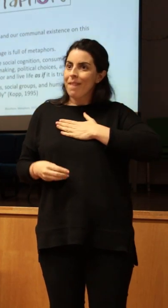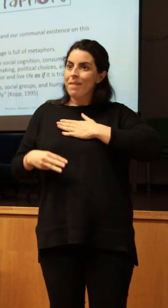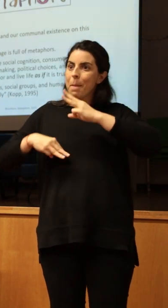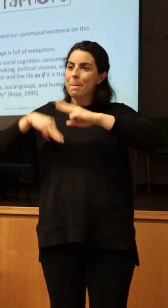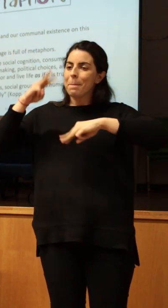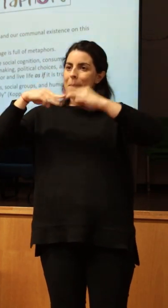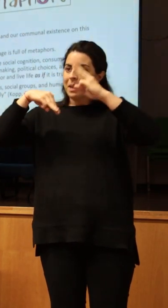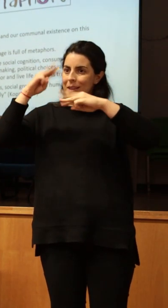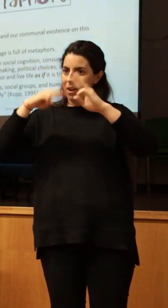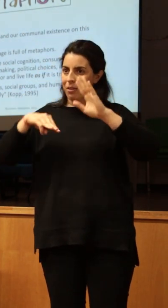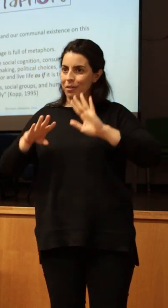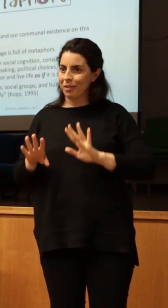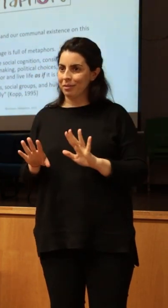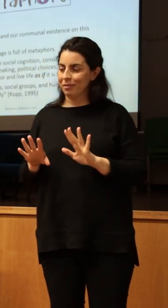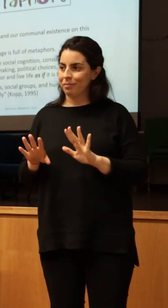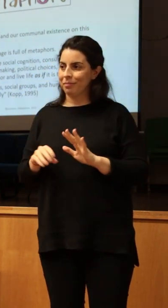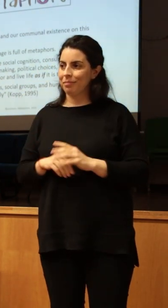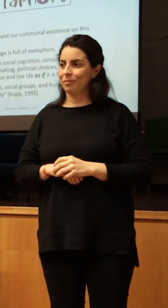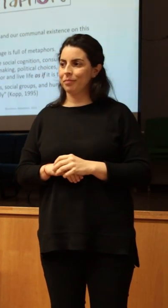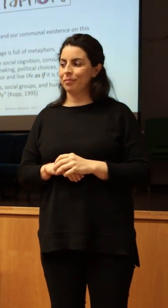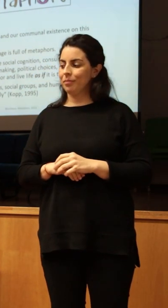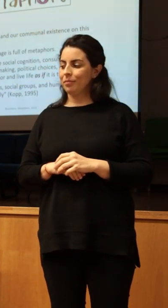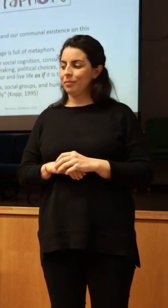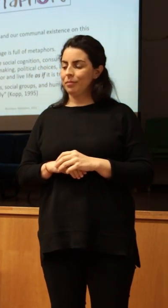problem. That's what happens.